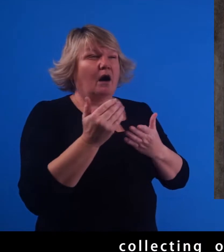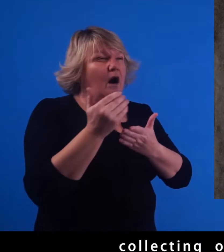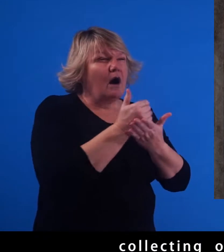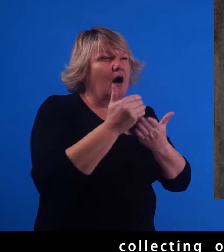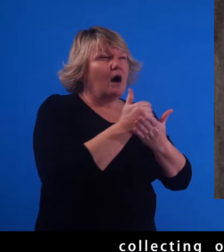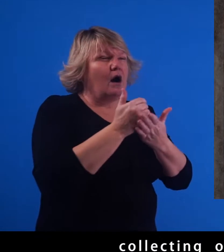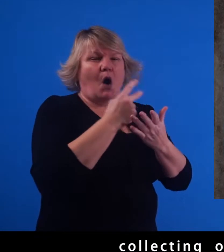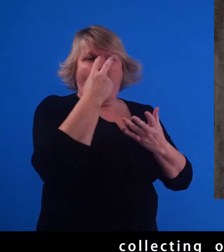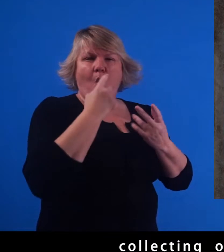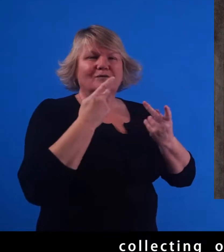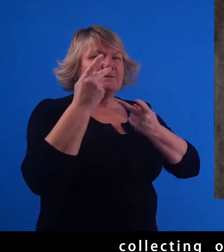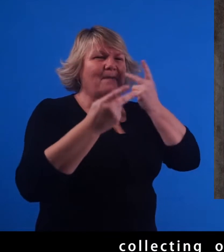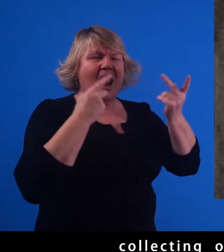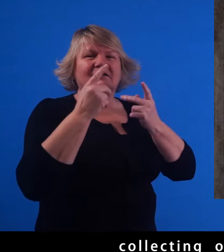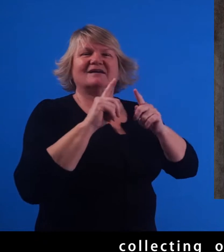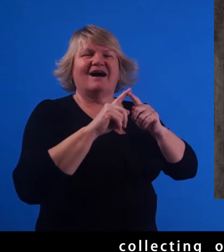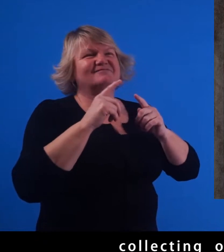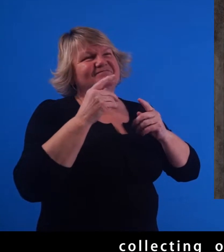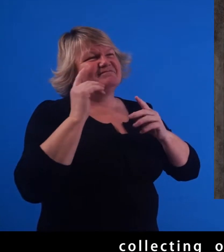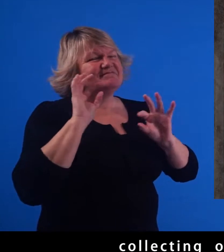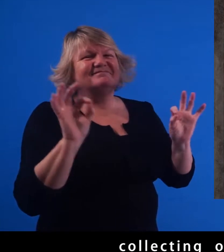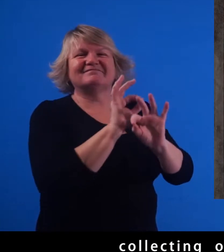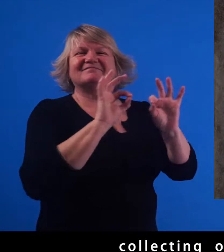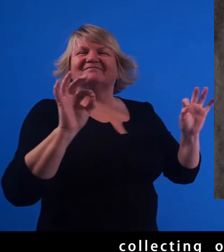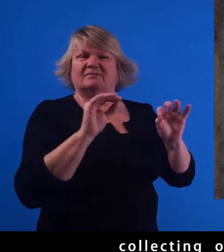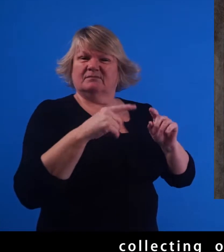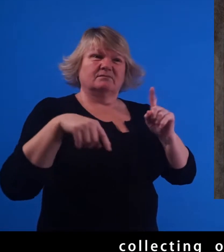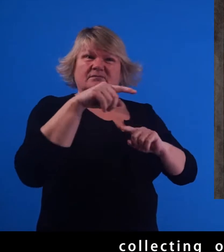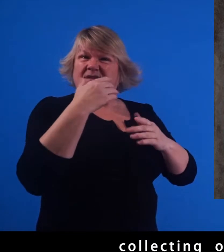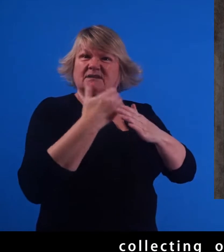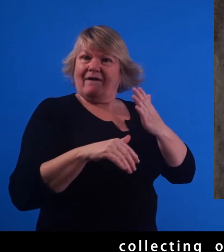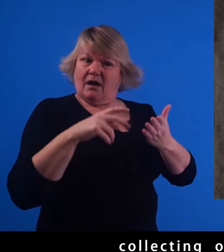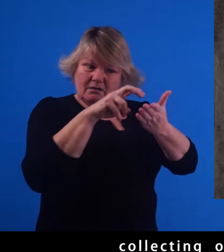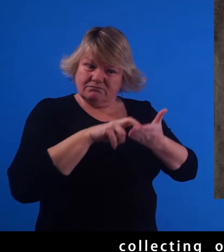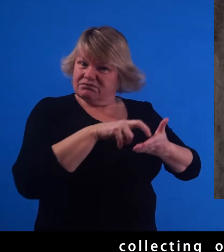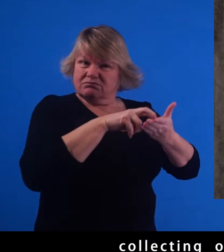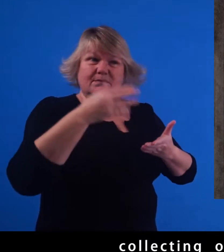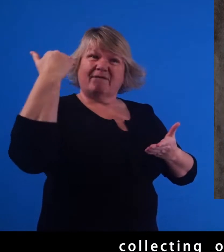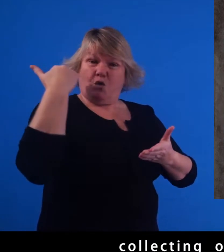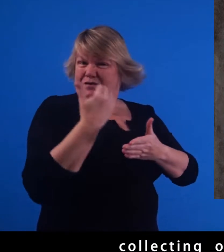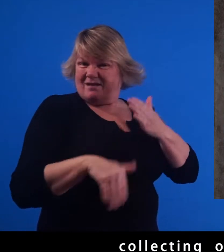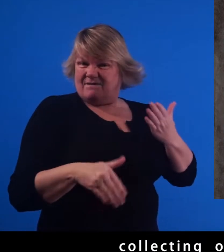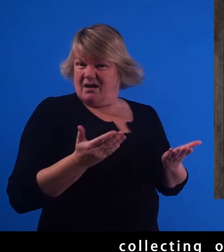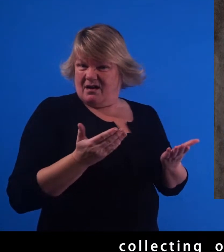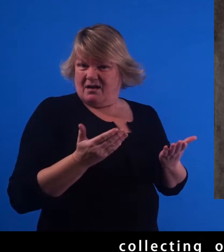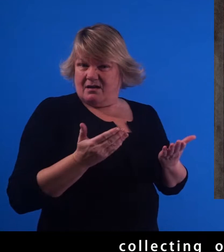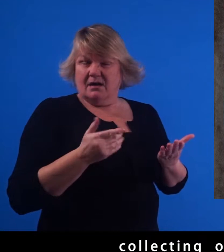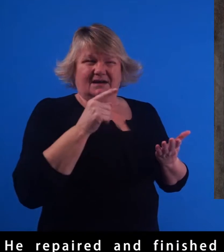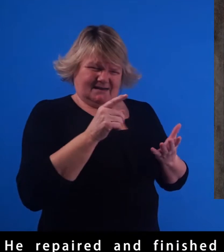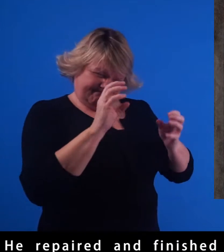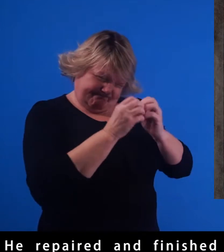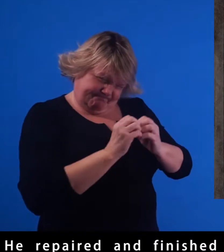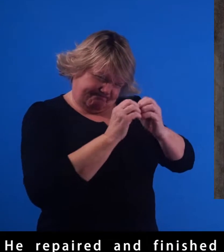Scotland, collecting old ballads and airs never previously written down.